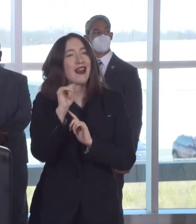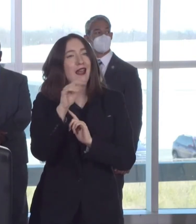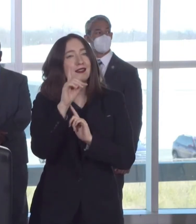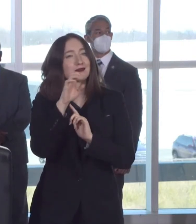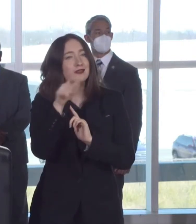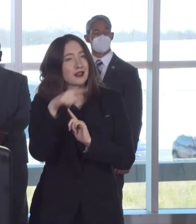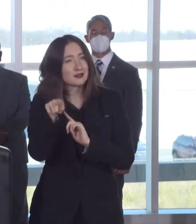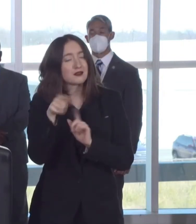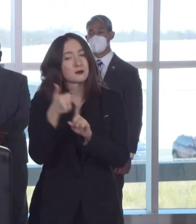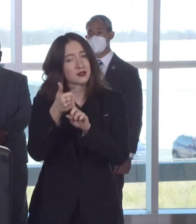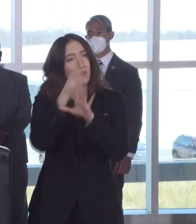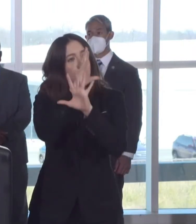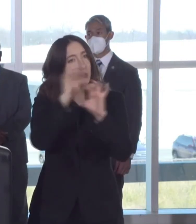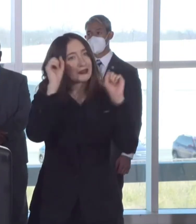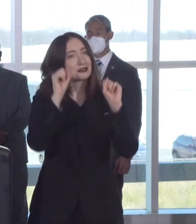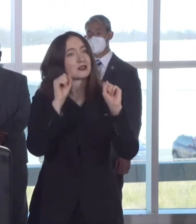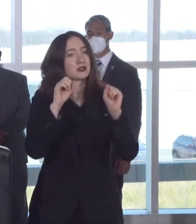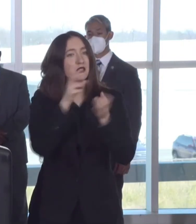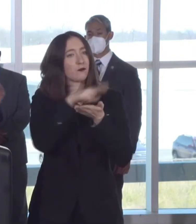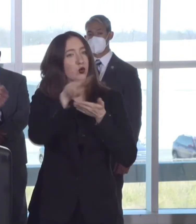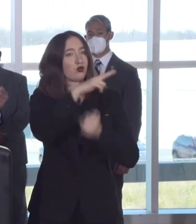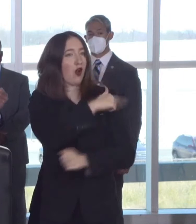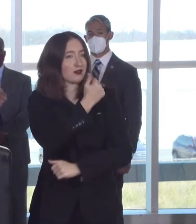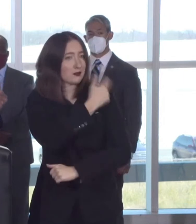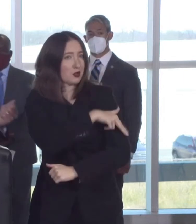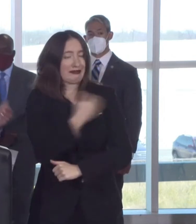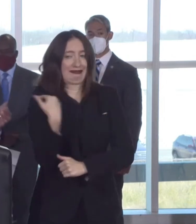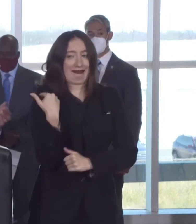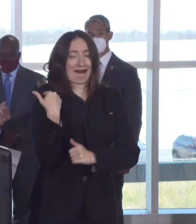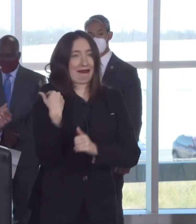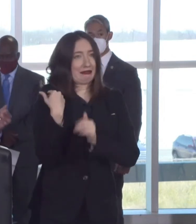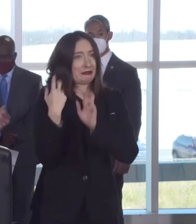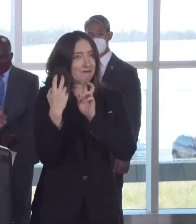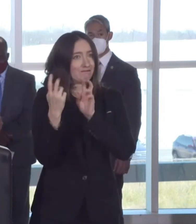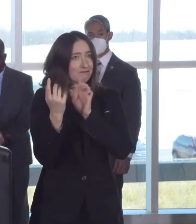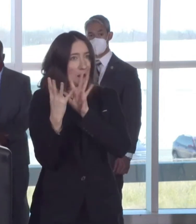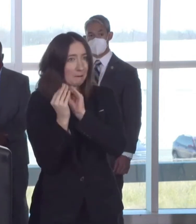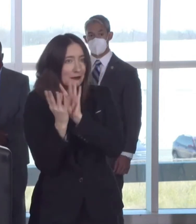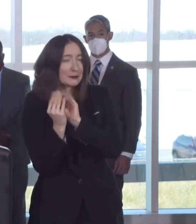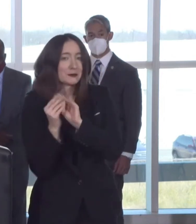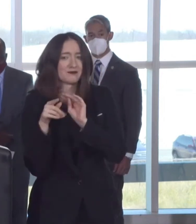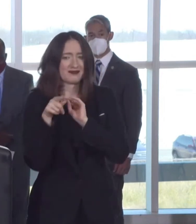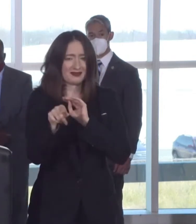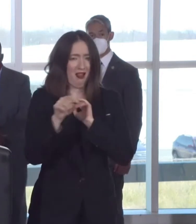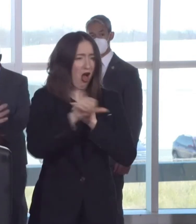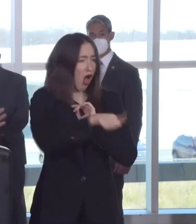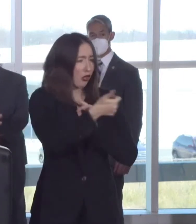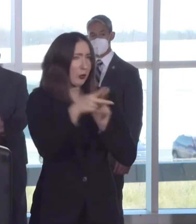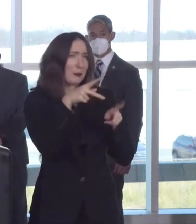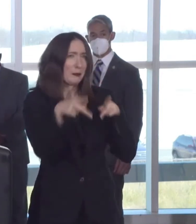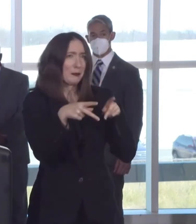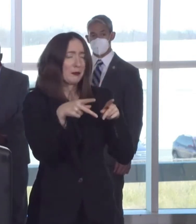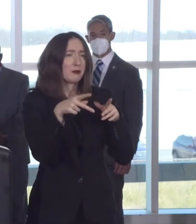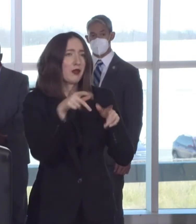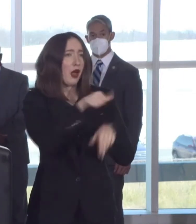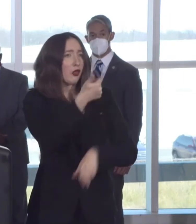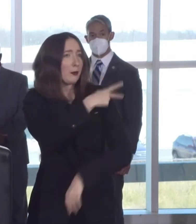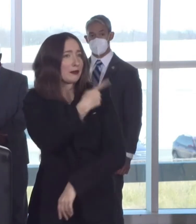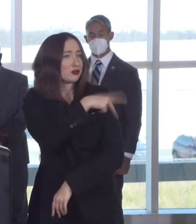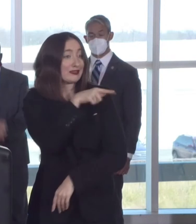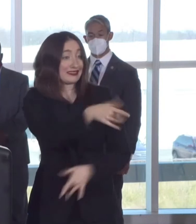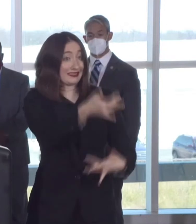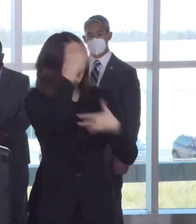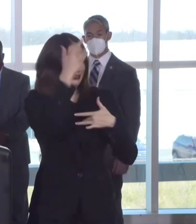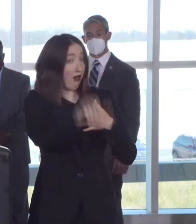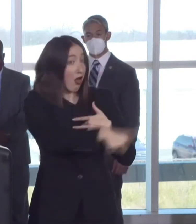few hours ago. We're getting in patients that are getting sick with something else. Could be a number of different things.